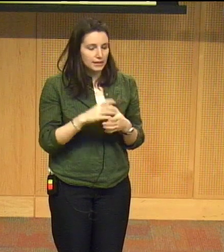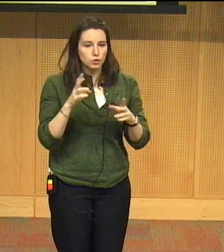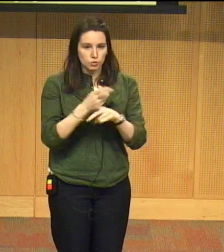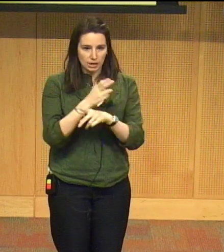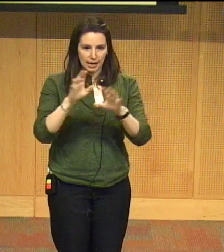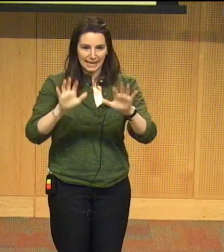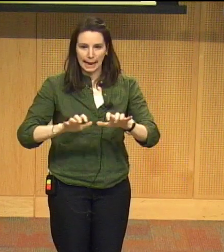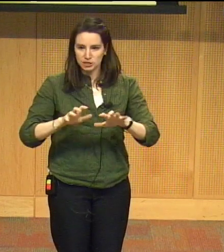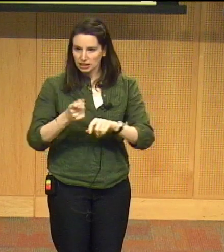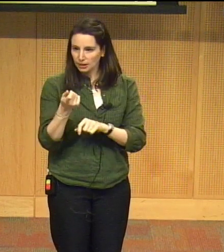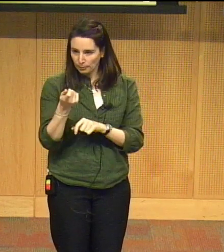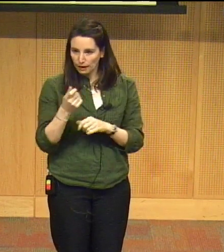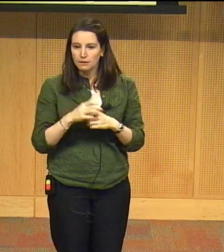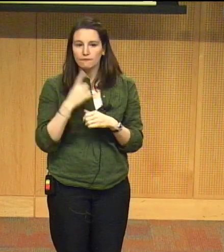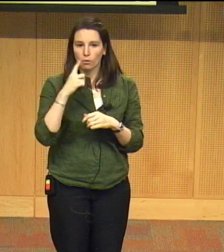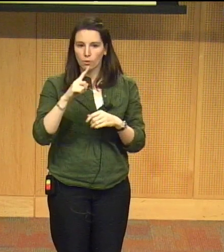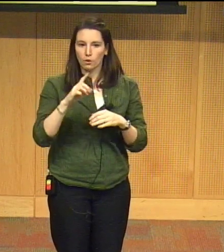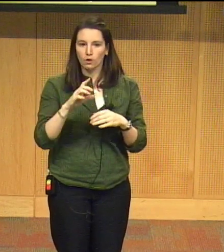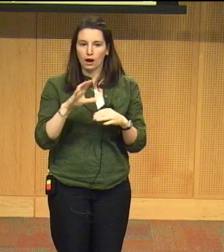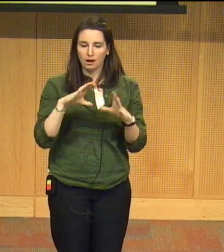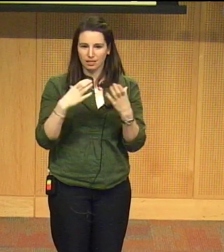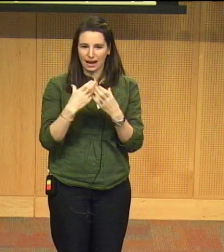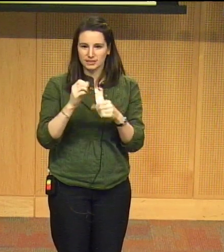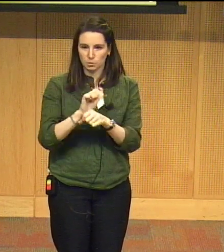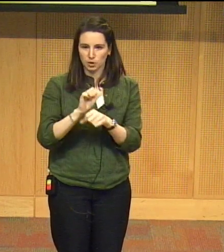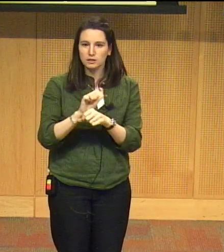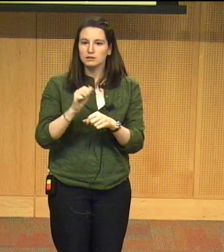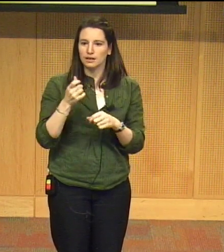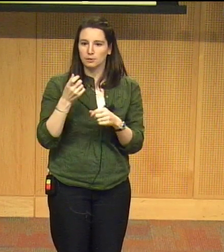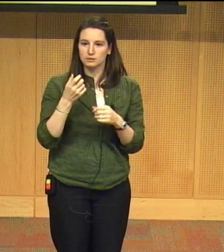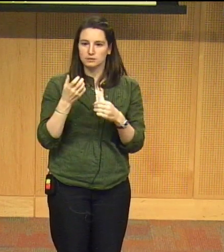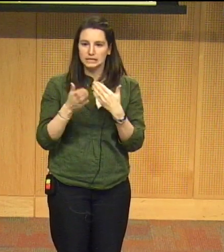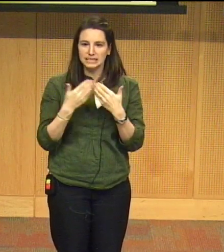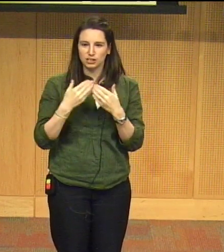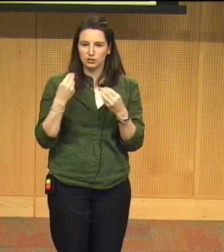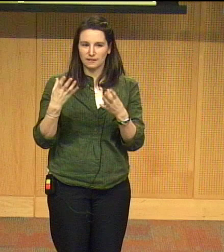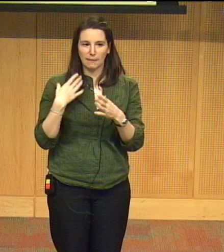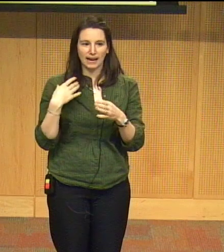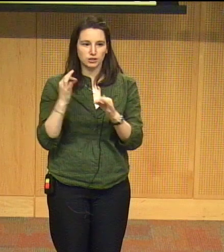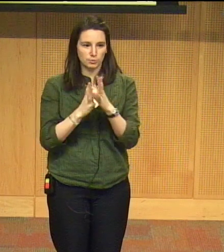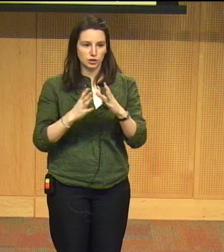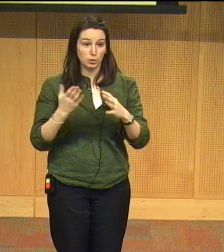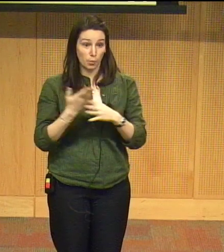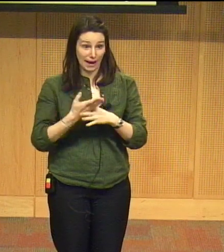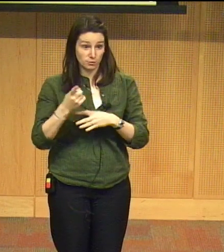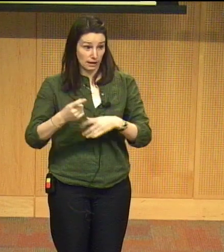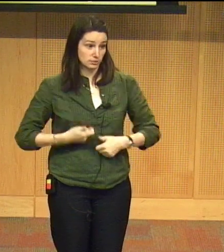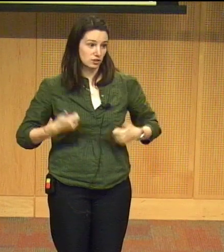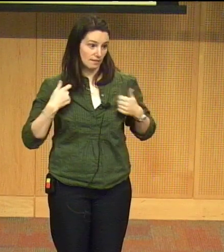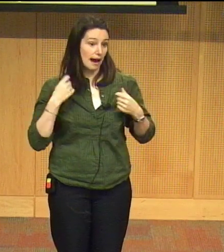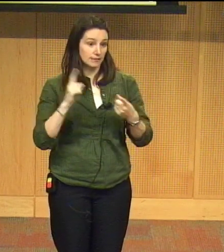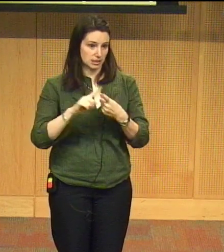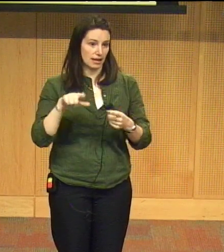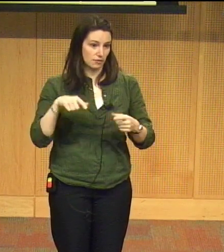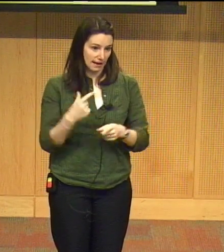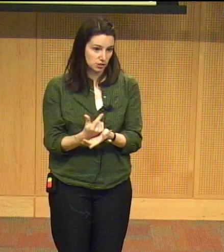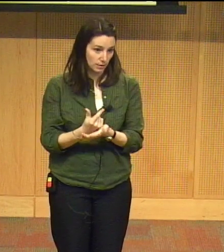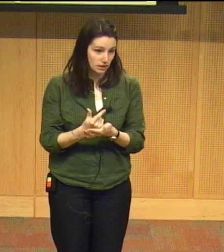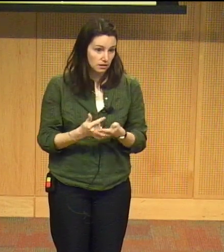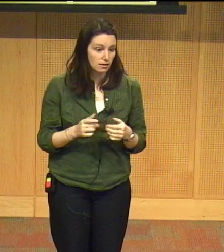used captioning a little bit for classwork. It was easier to give my interpreters a break so they would survive until I graduated, because